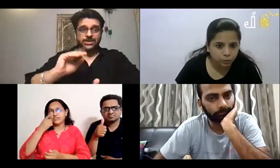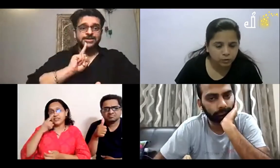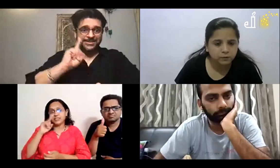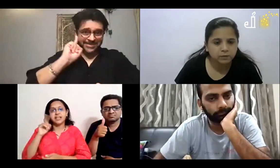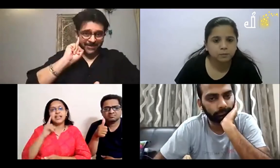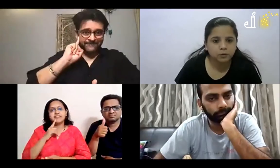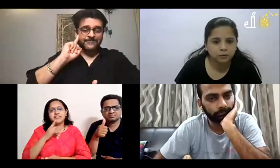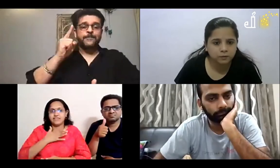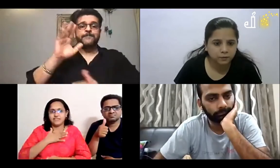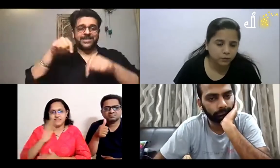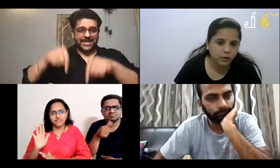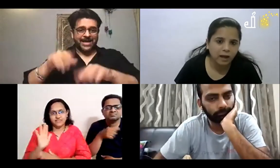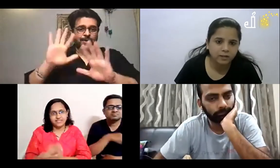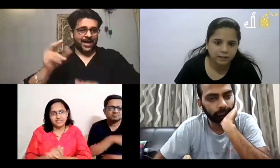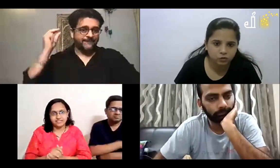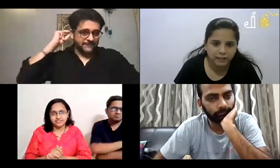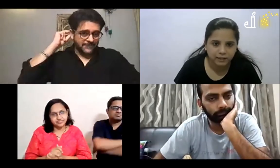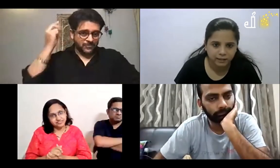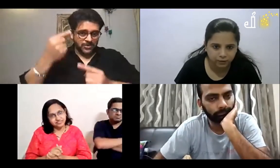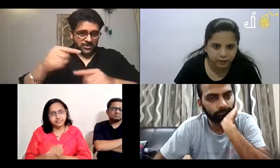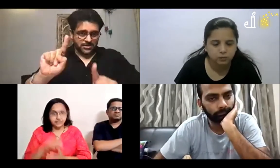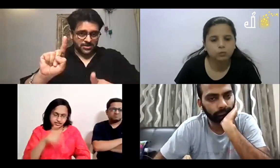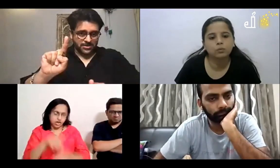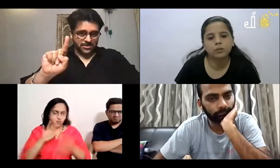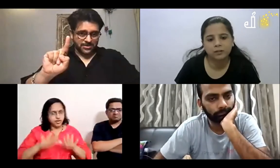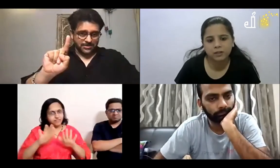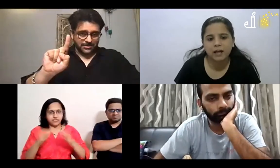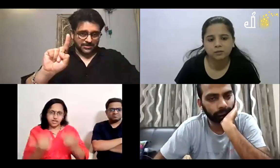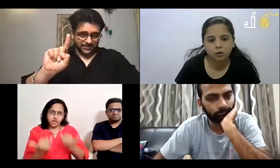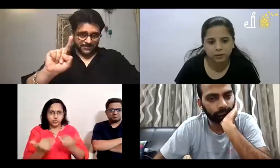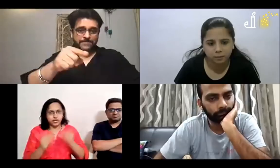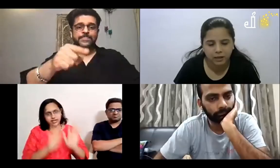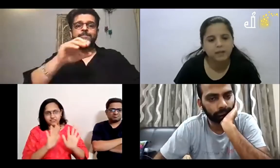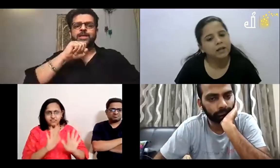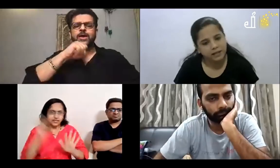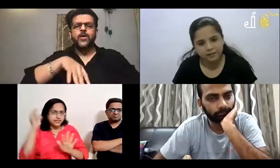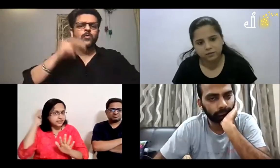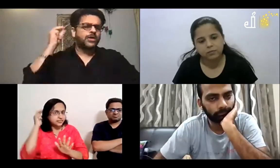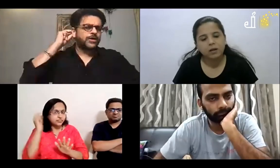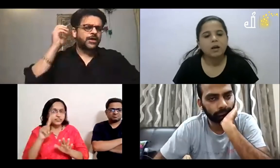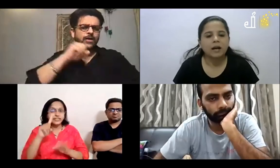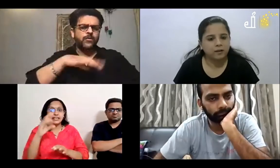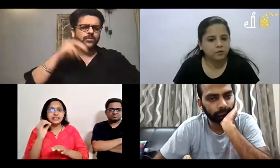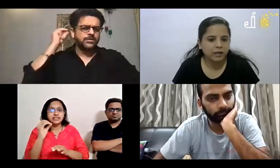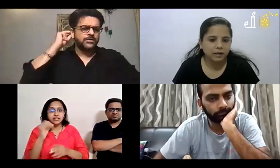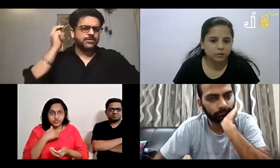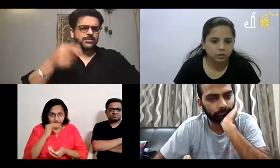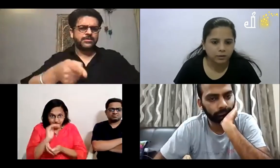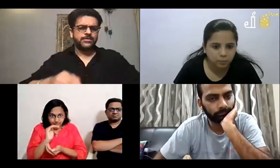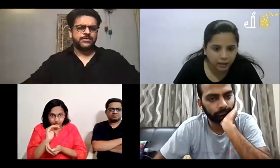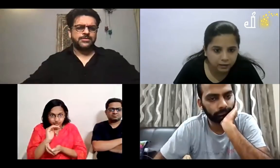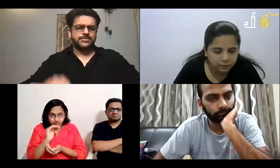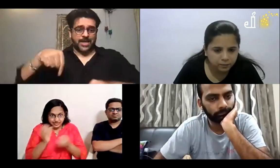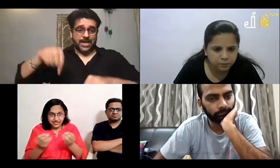So you both of you have a deaf child, correct? And the deaf child has a cochlear implant. Yes, our deaf child has a